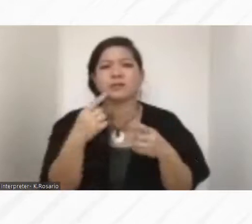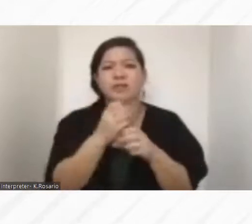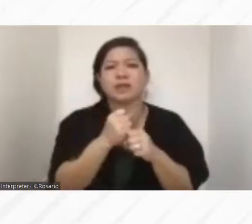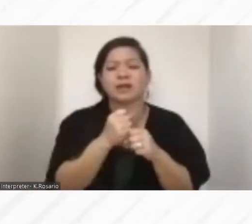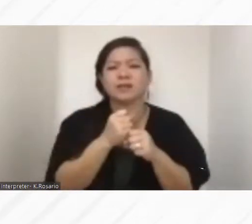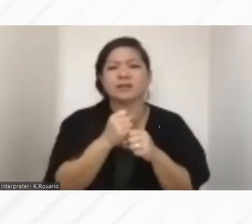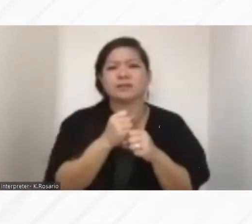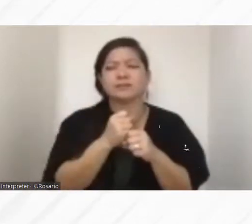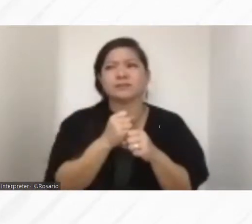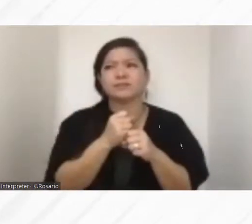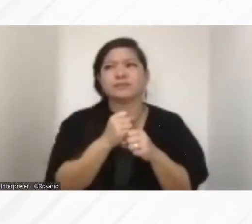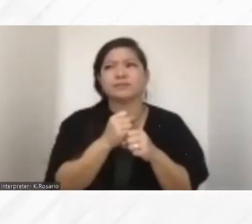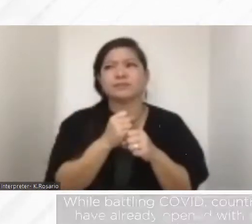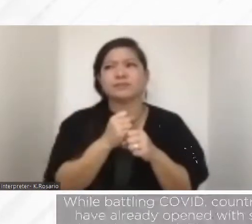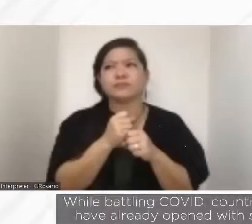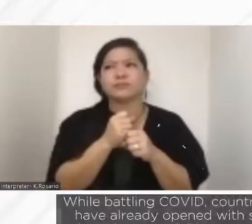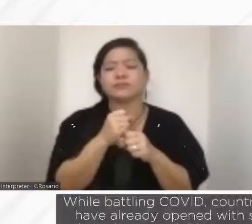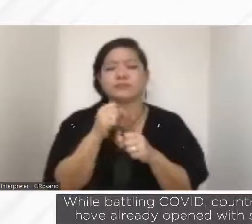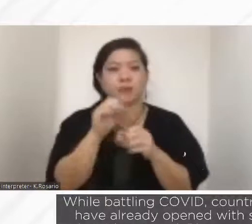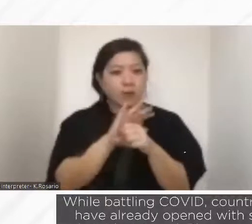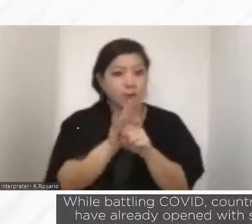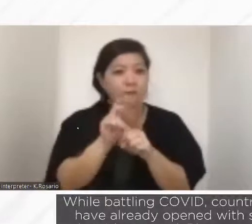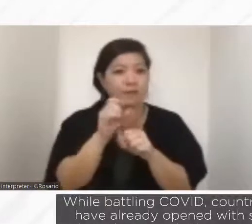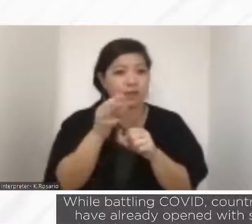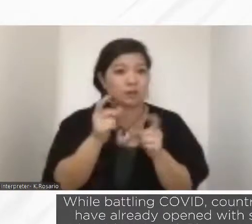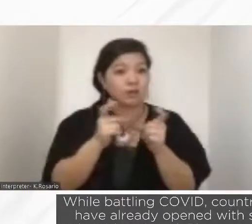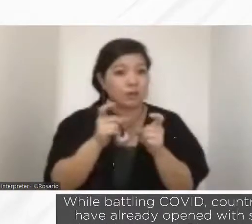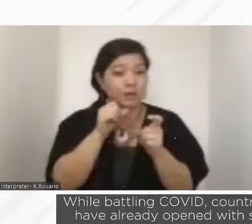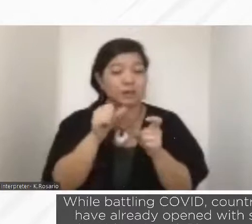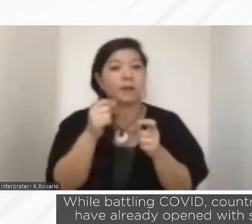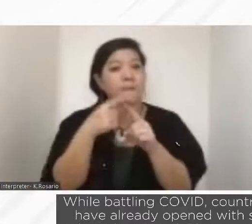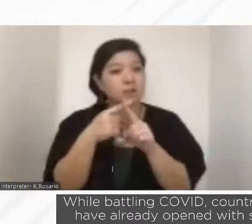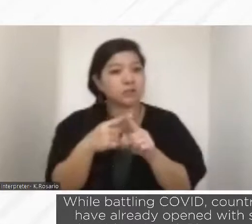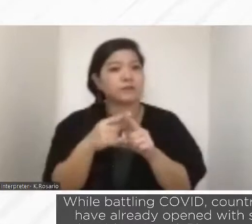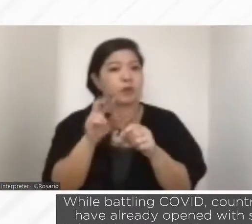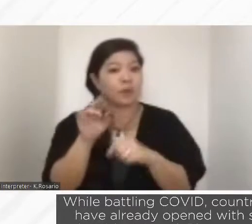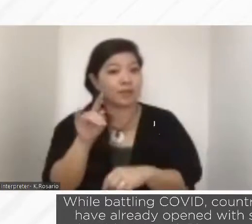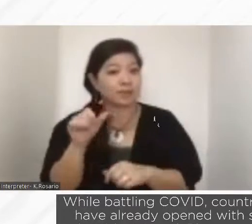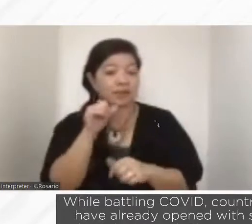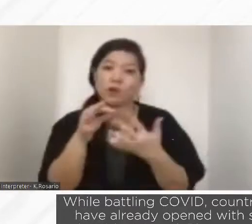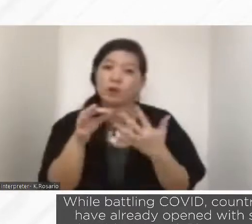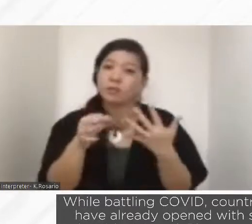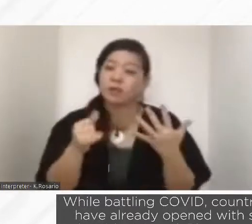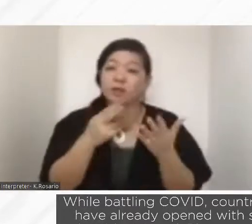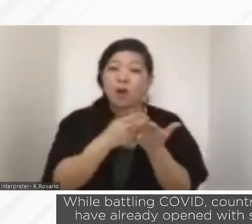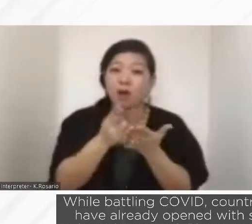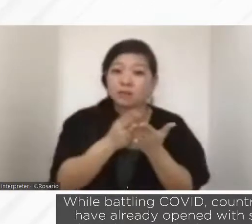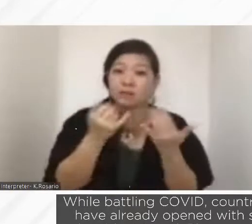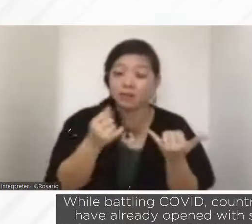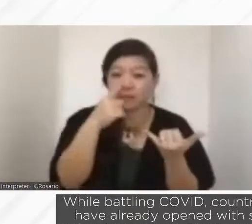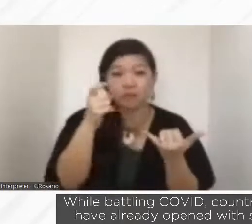And with 12% positivity rates, that's not even an option that's on the table. And I'm just saying that very honestly to you, because I